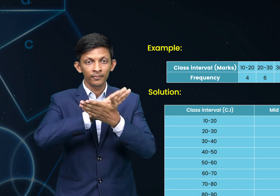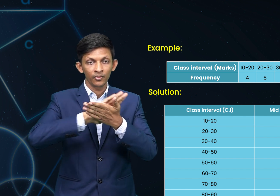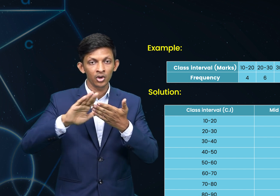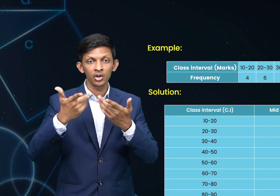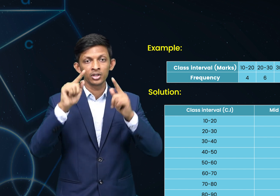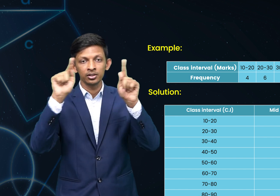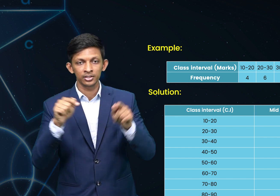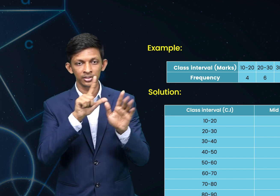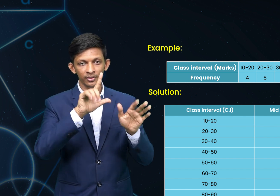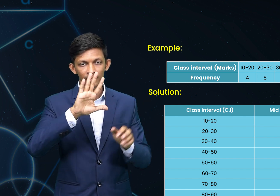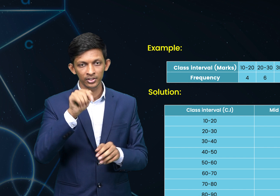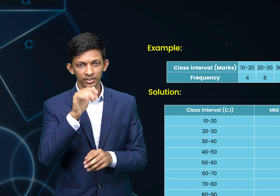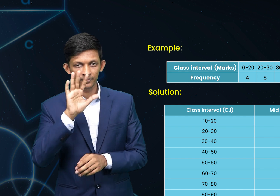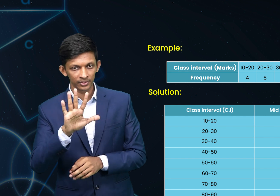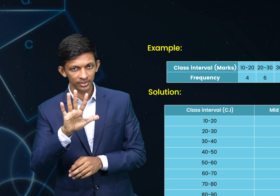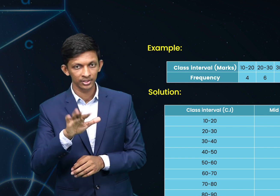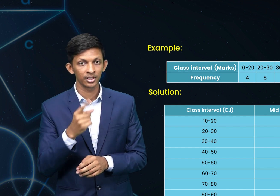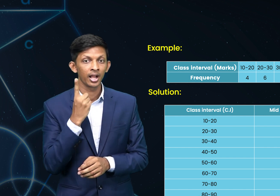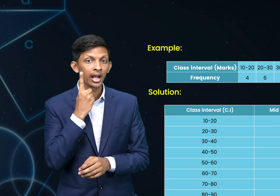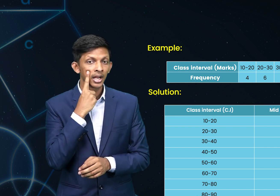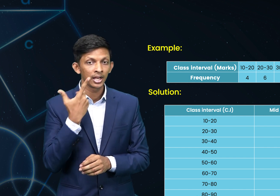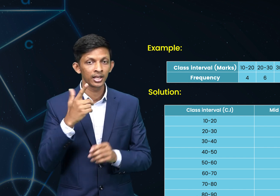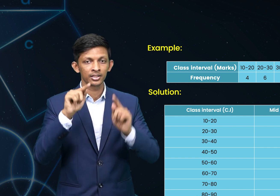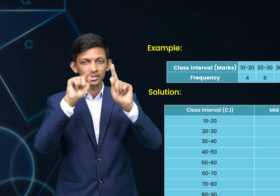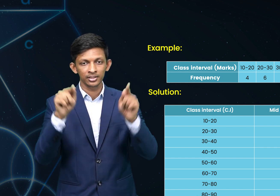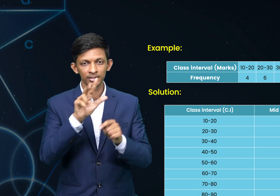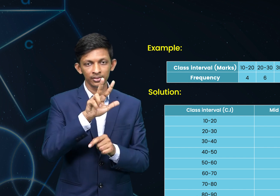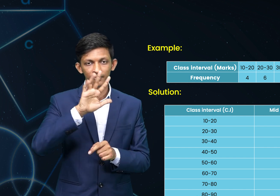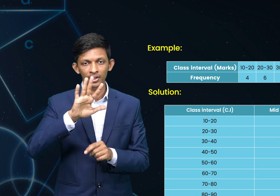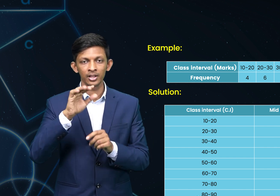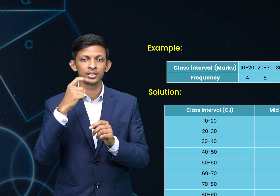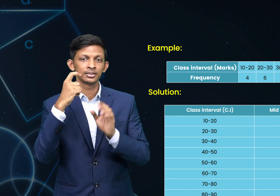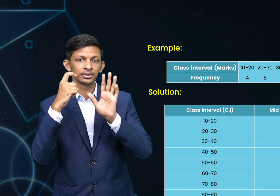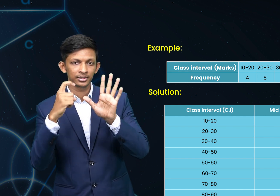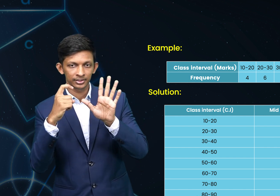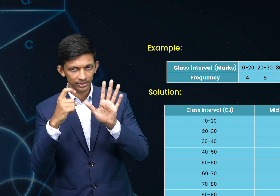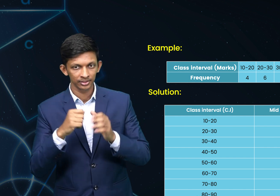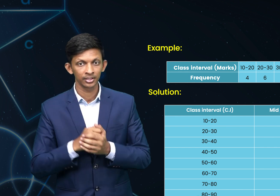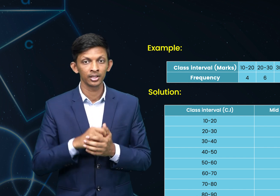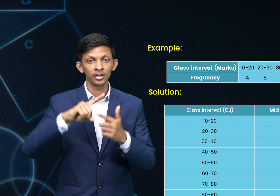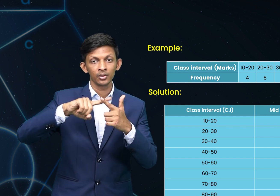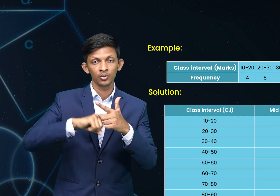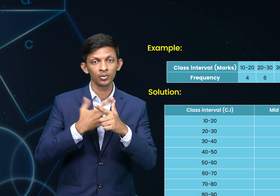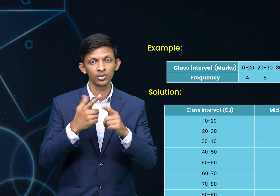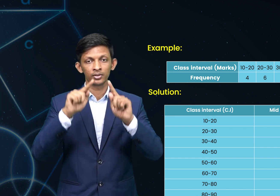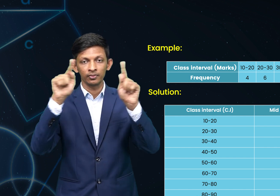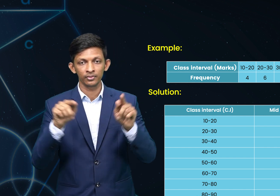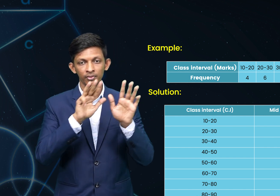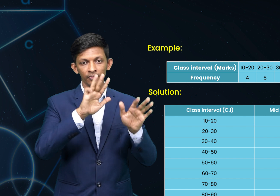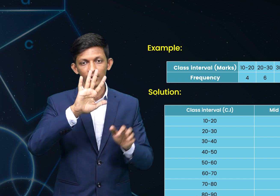H 75, 5, I 85, 7, J 95, 0.